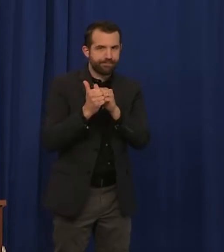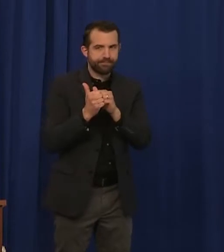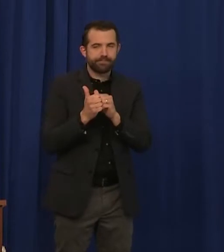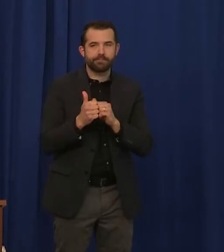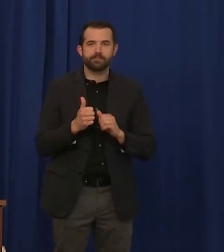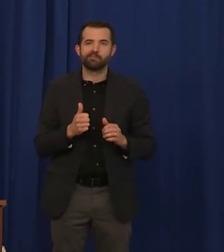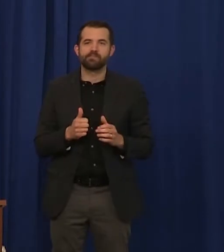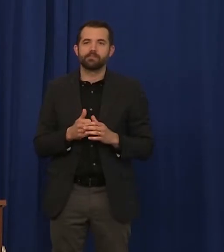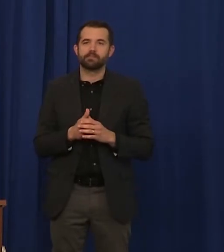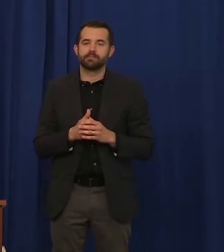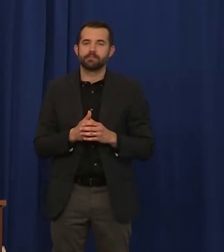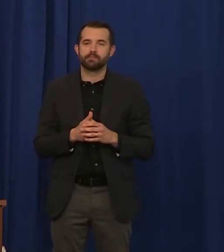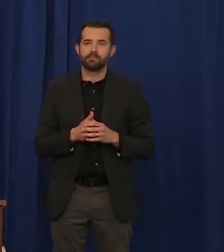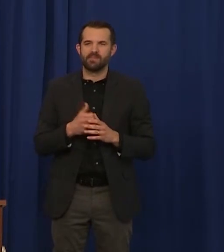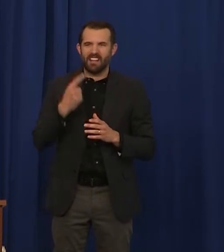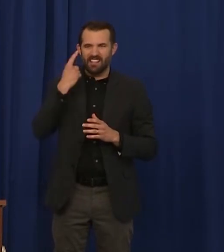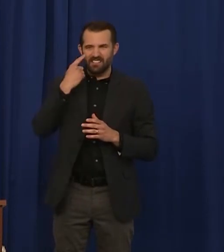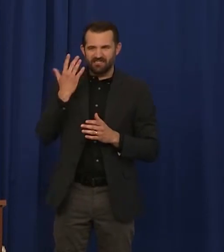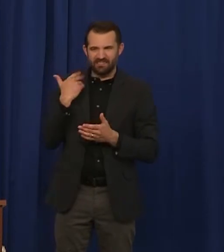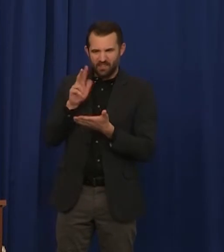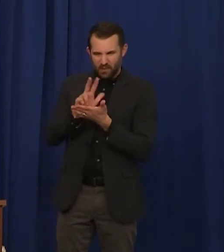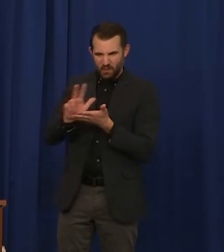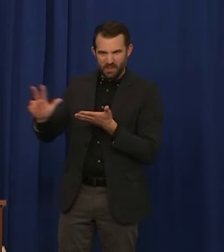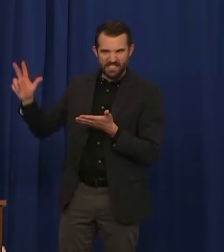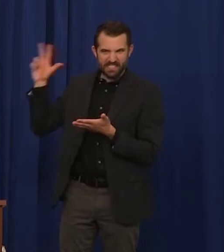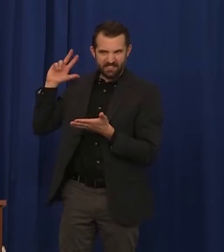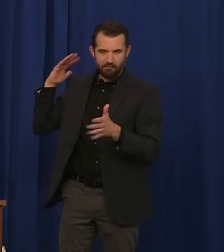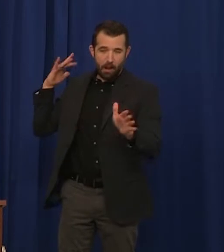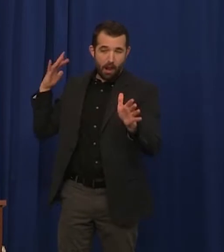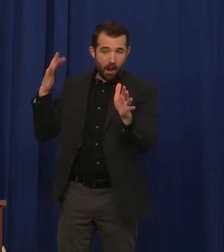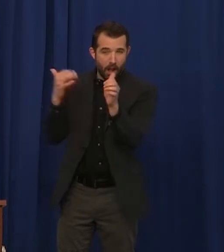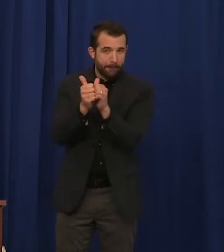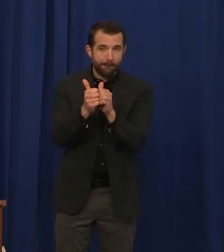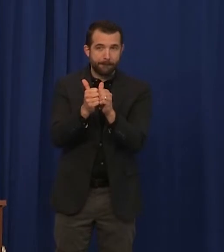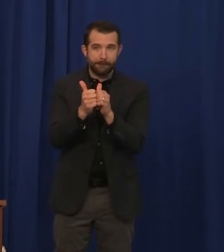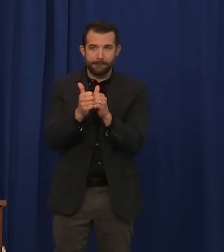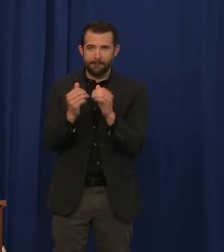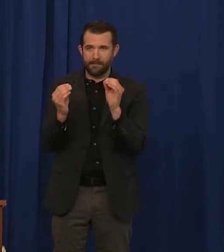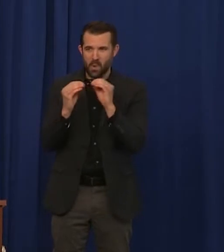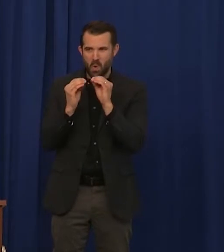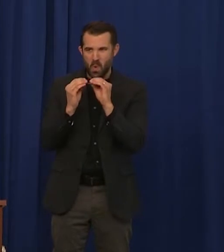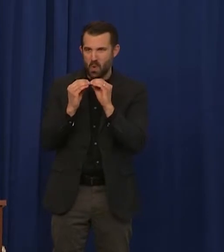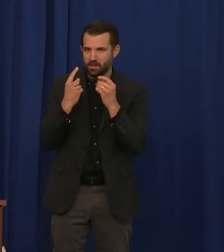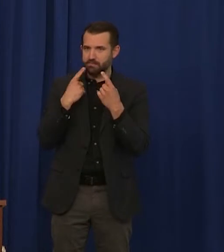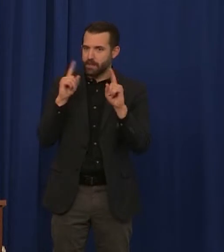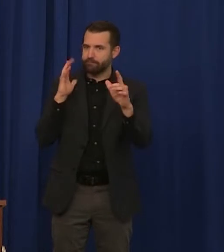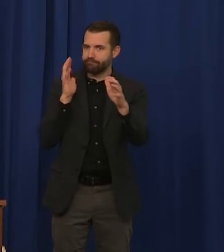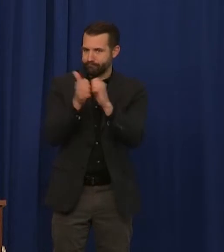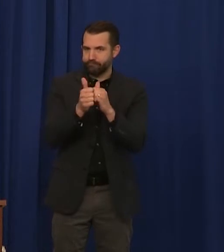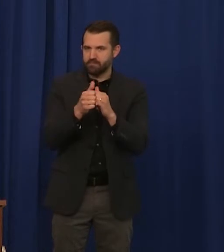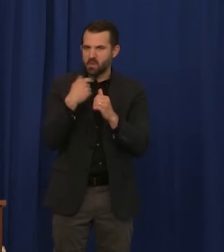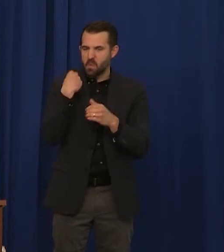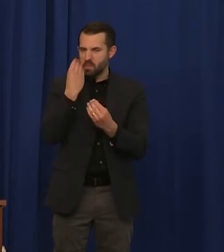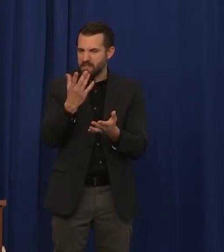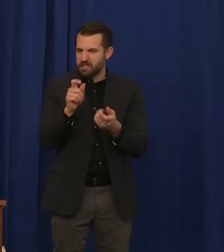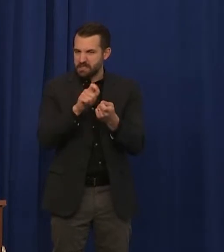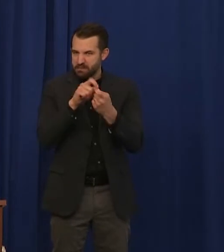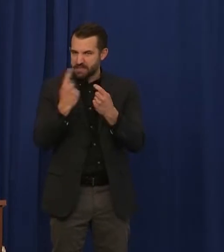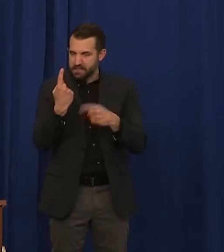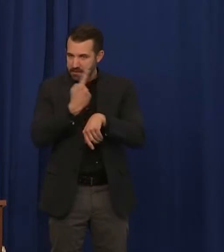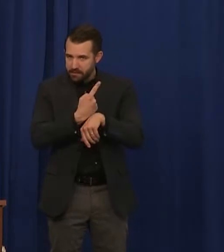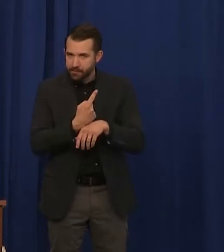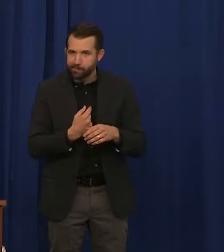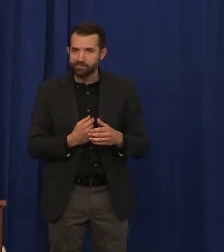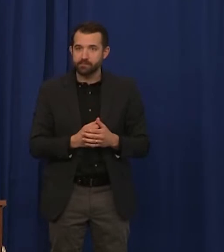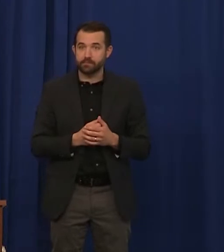I want to say it was maybe about 3 weeks ago, Eric, maybe even a bit longer. So we'll get you the exact date, but since that time,